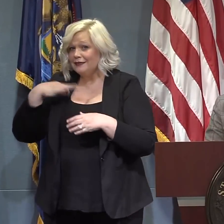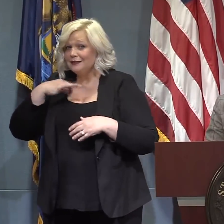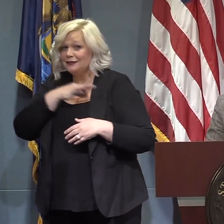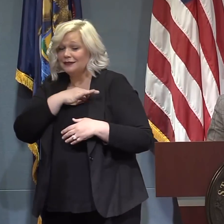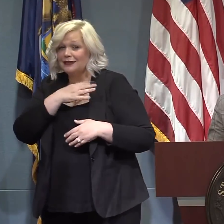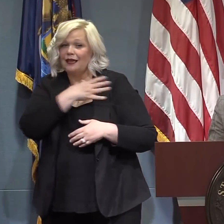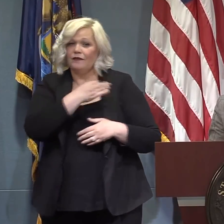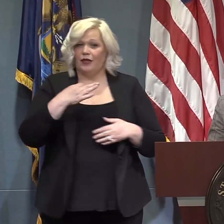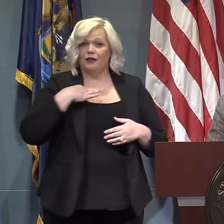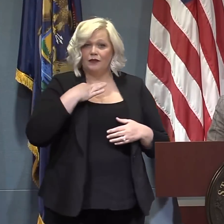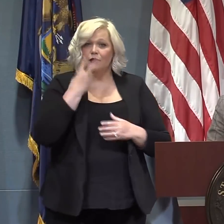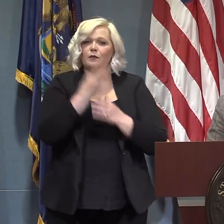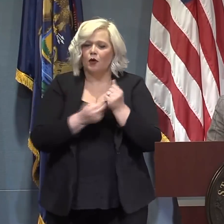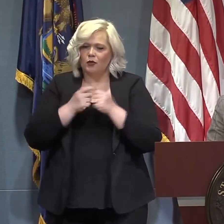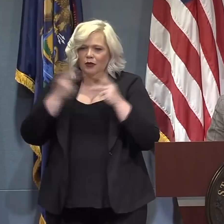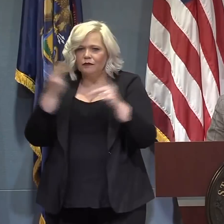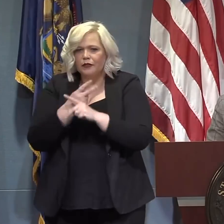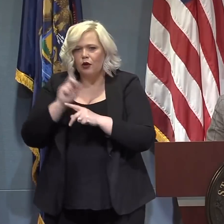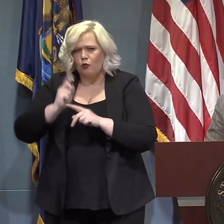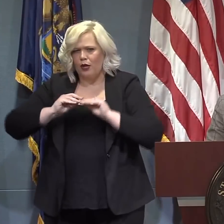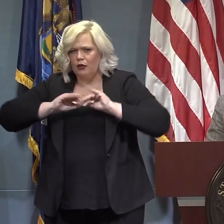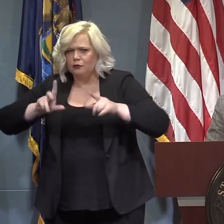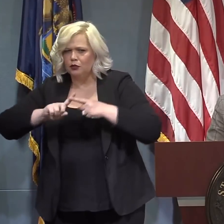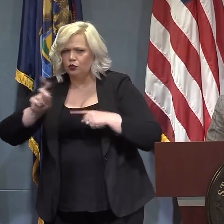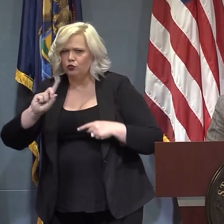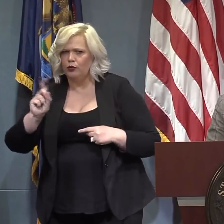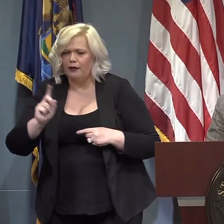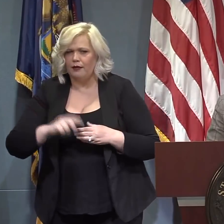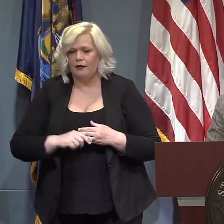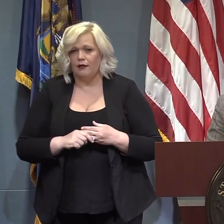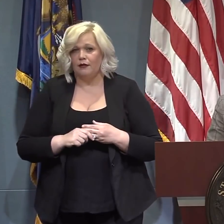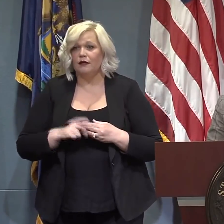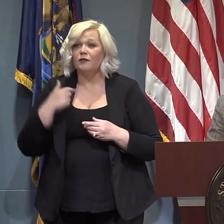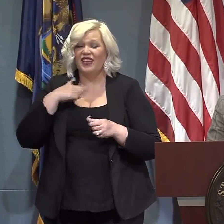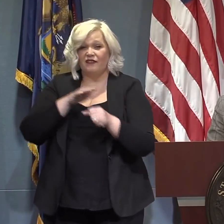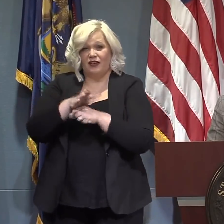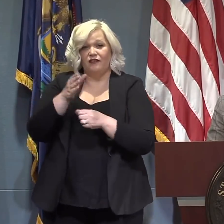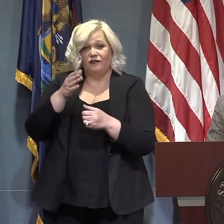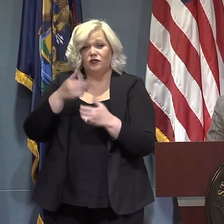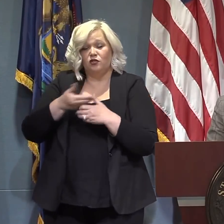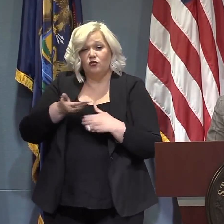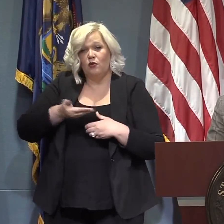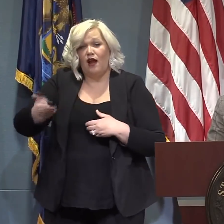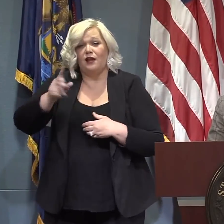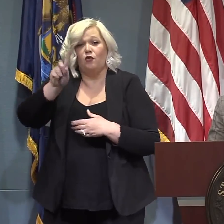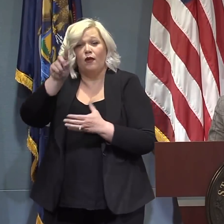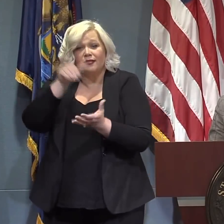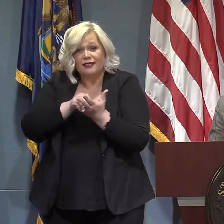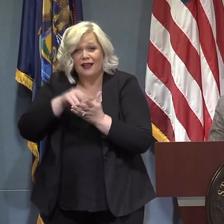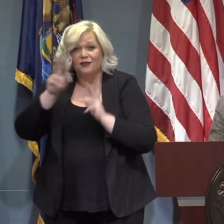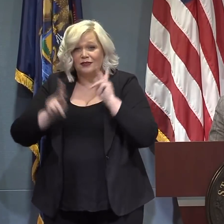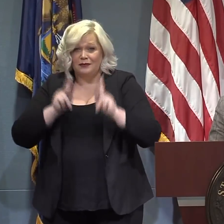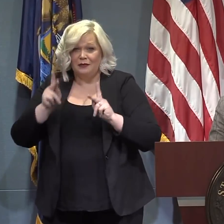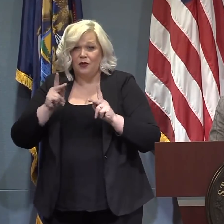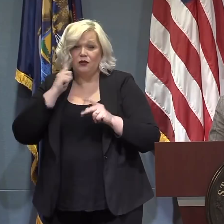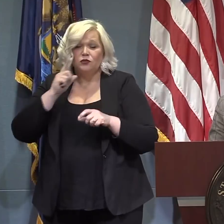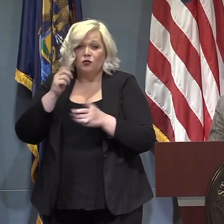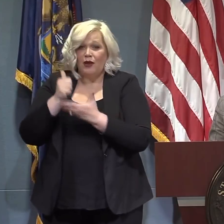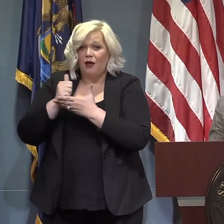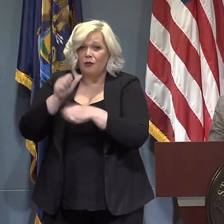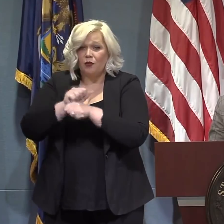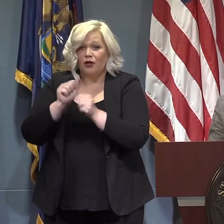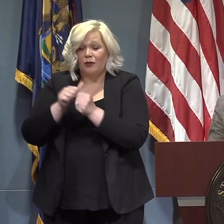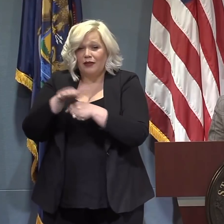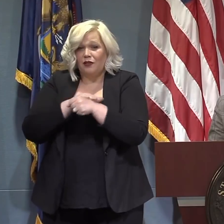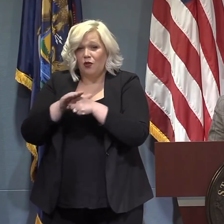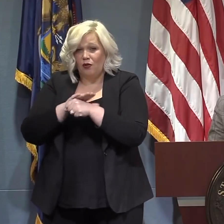volunteers. We already have plans to hire up to 1,000 paid staff in partnership with local health departments, and we can